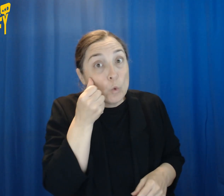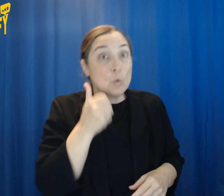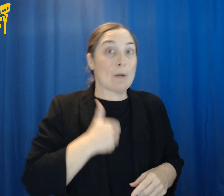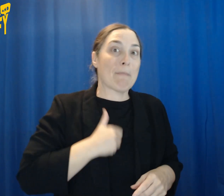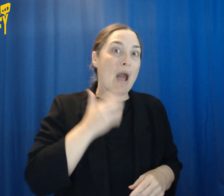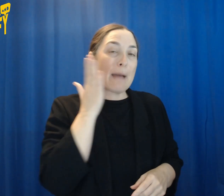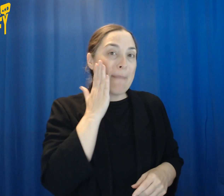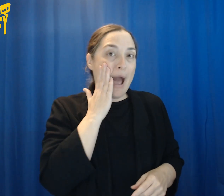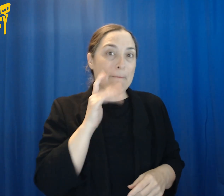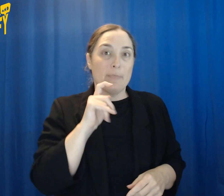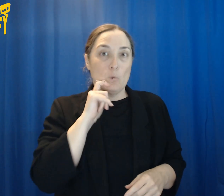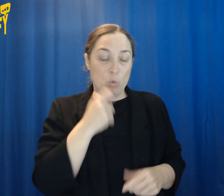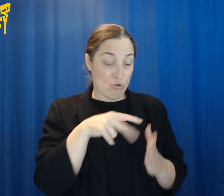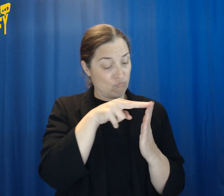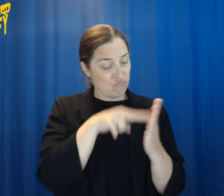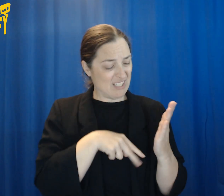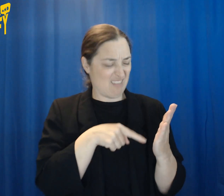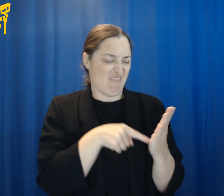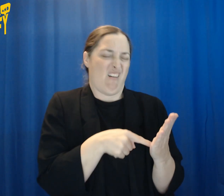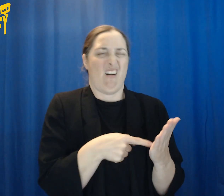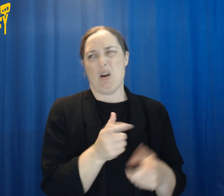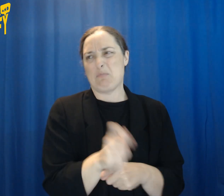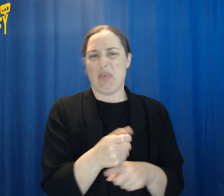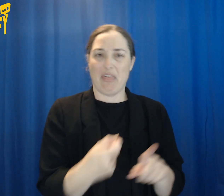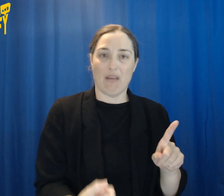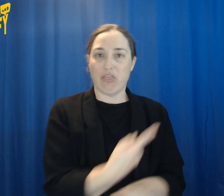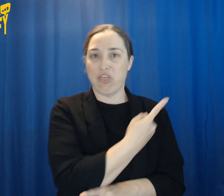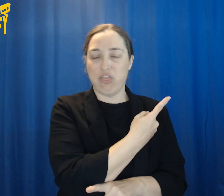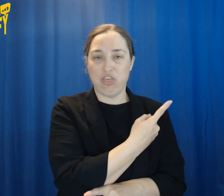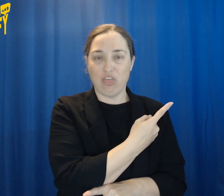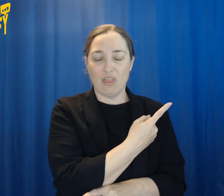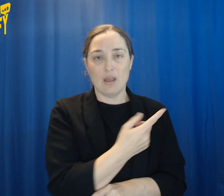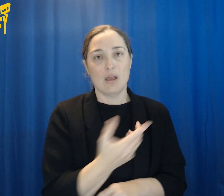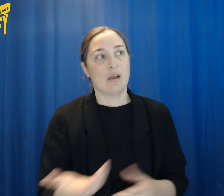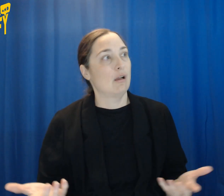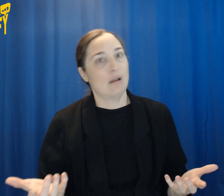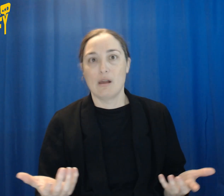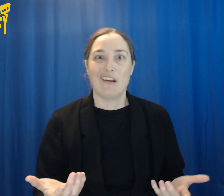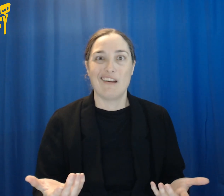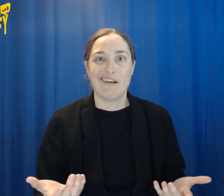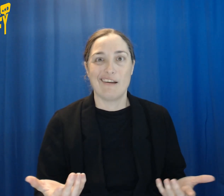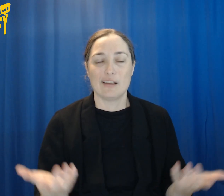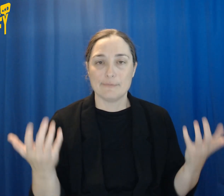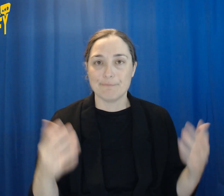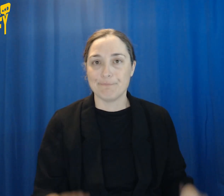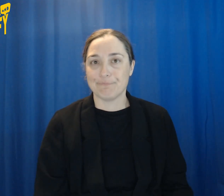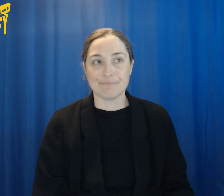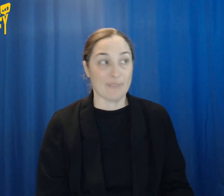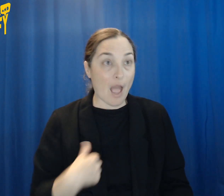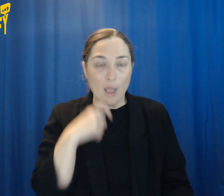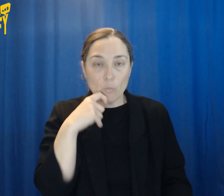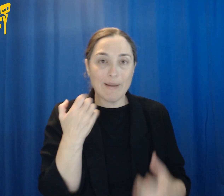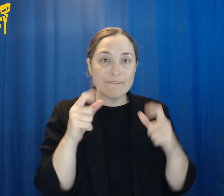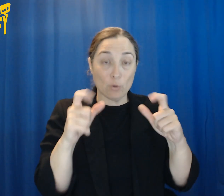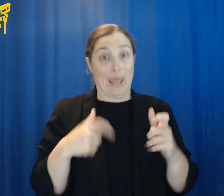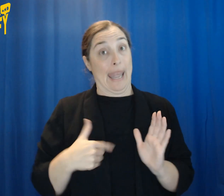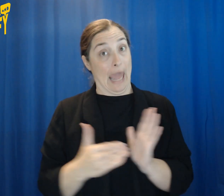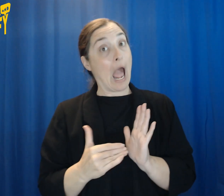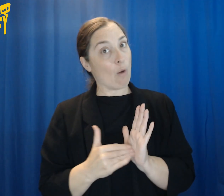going to read that journal and throw the fucking thing away, I wouldn't taken photos. I mean, I do that now. She doesn't